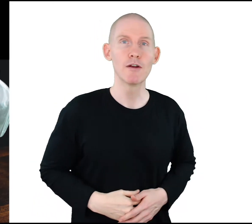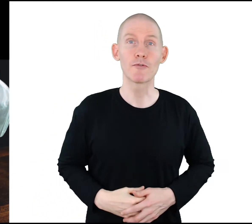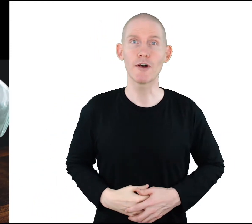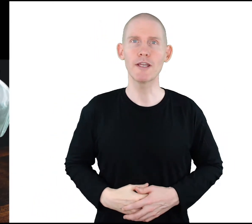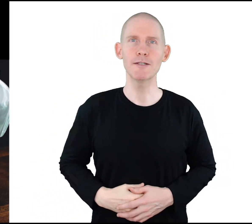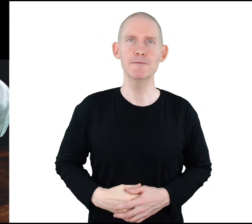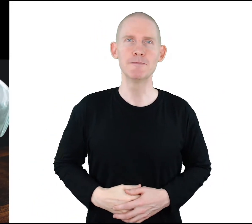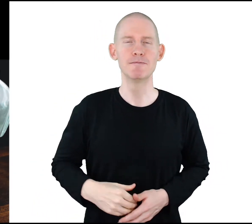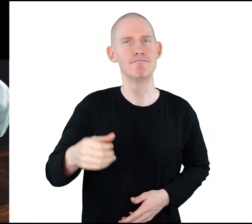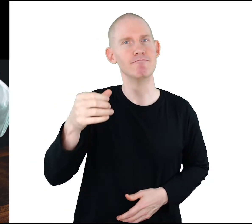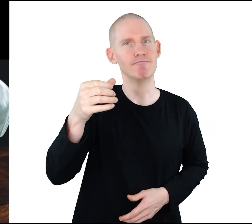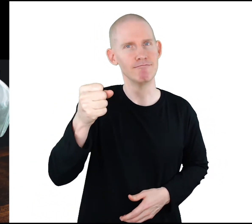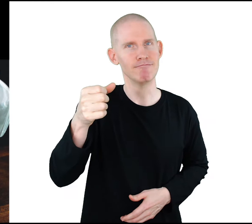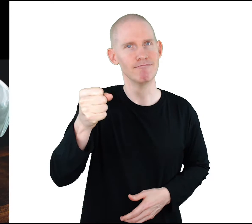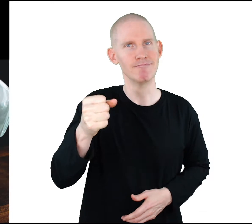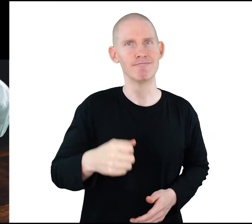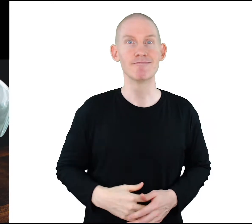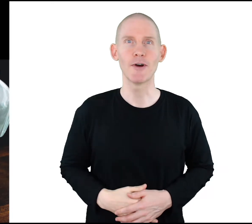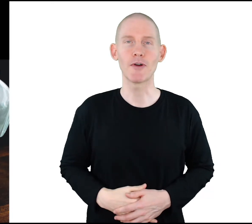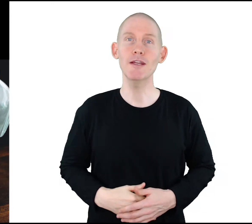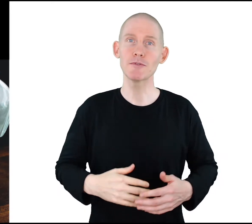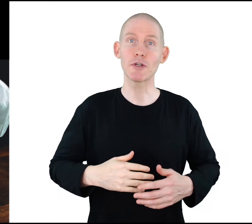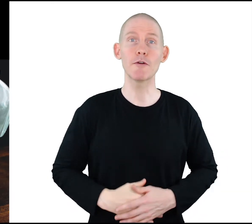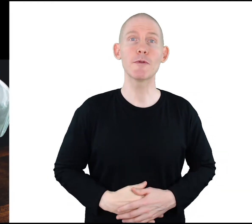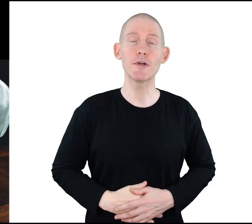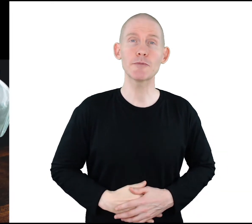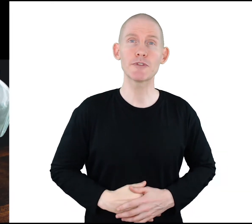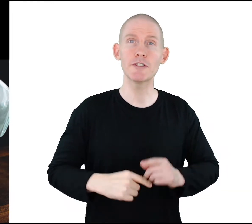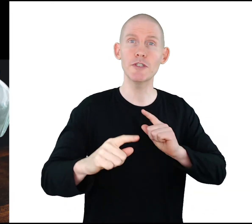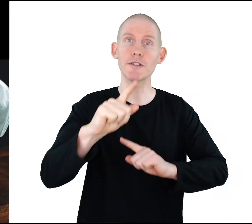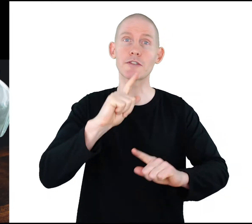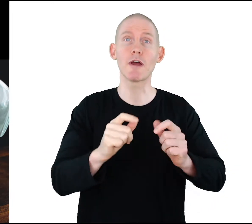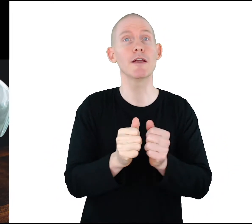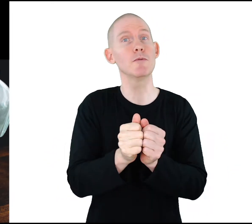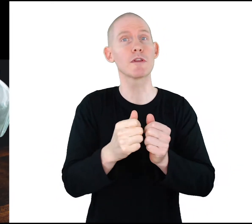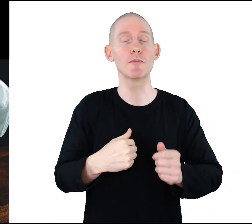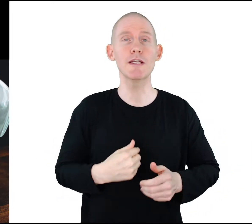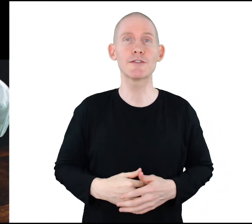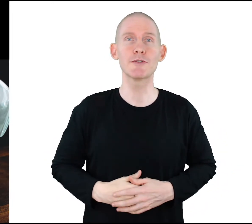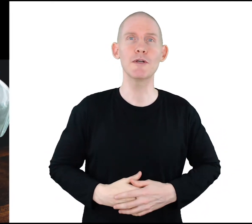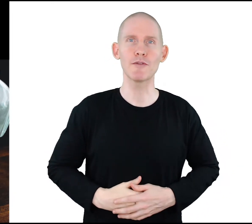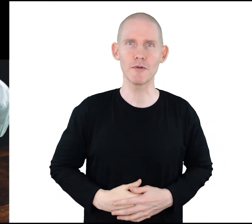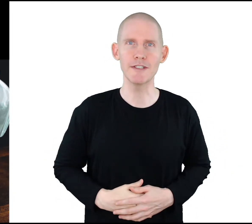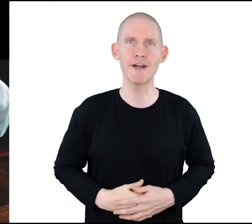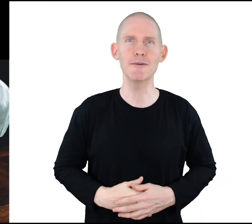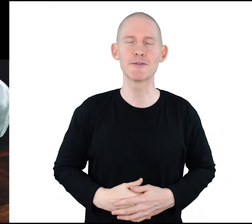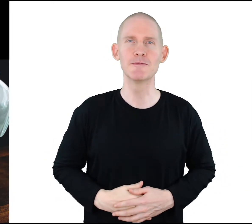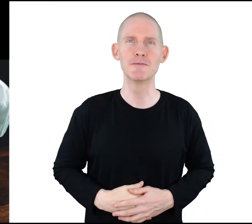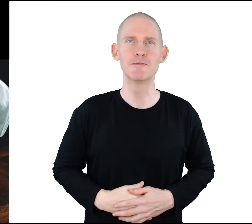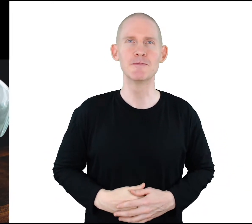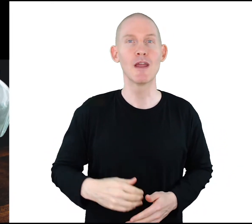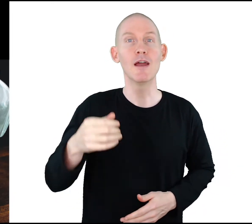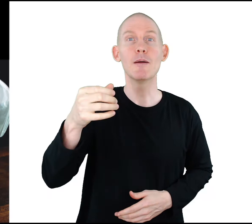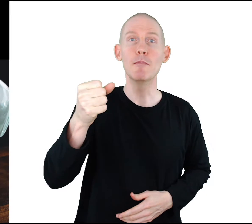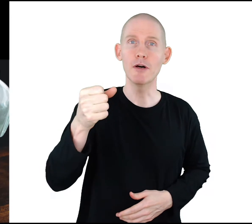Front again. Okay, starting from the rest position, sign with me. Let's do it 3 times. Milk.